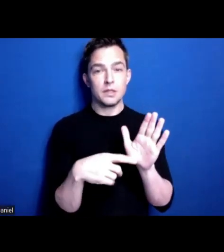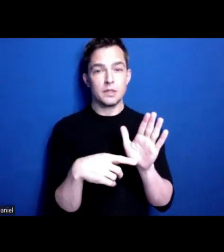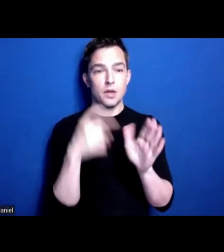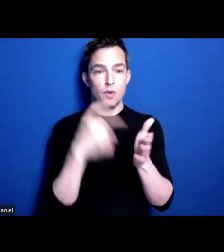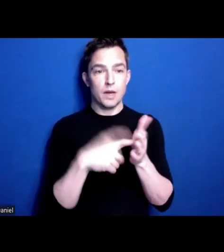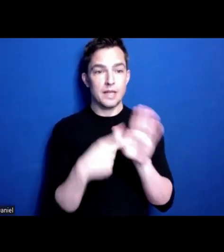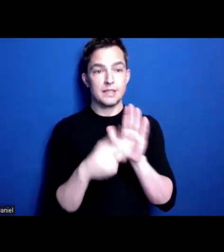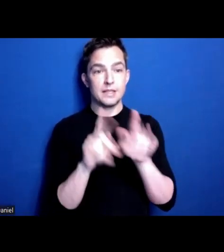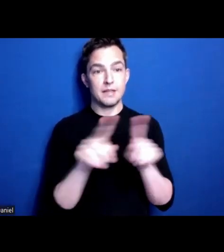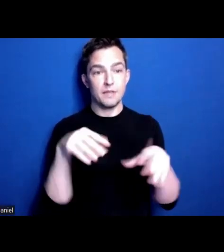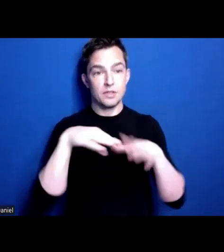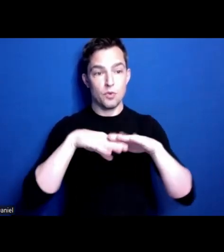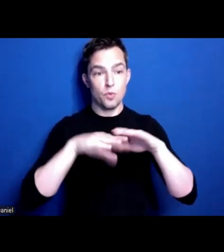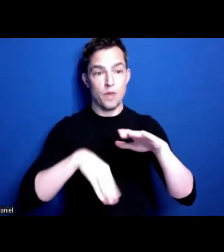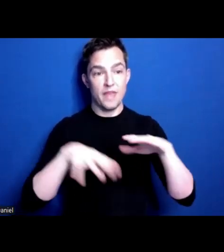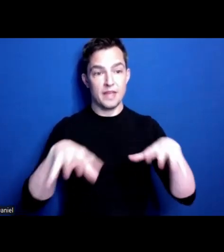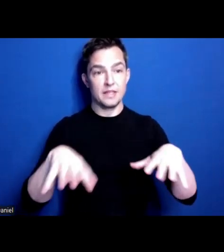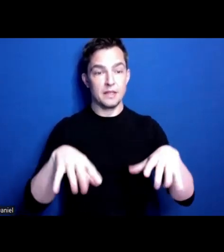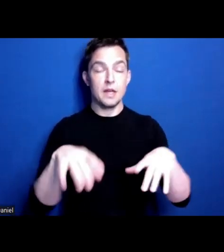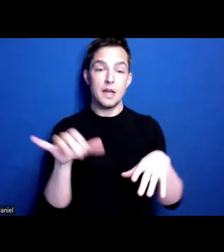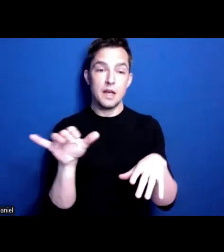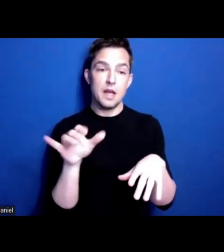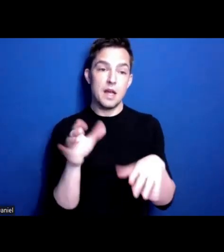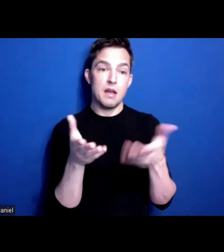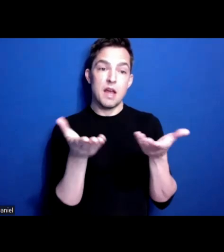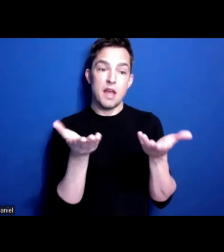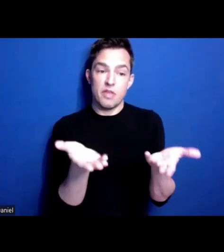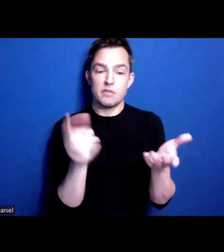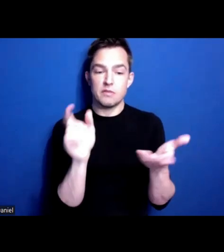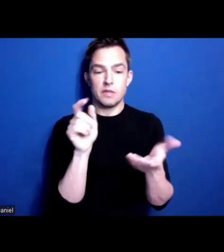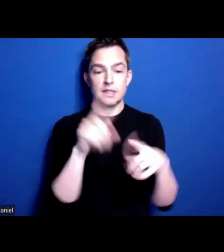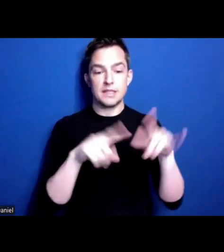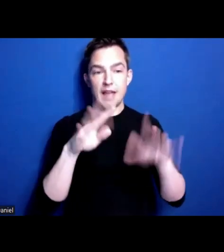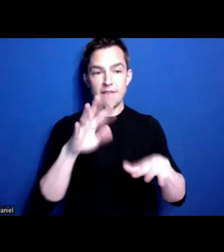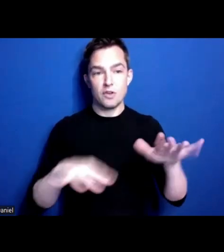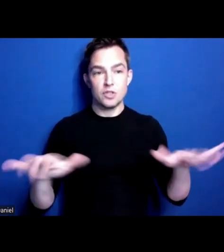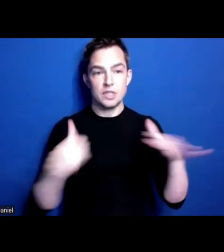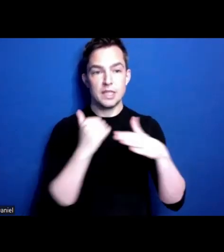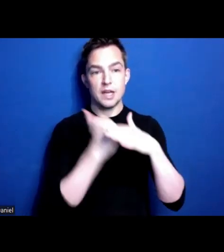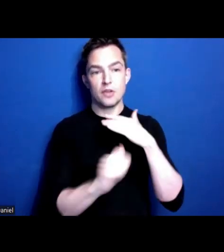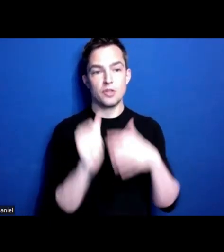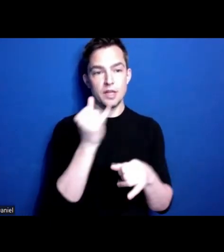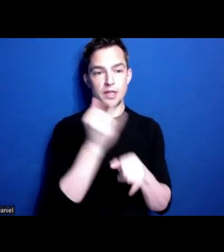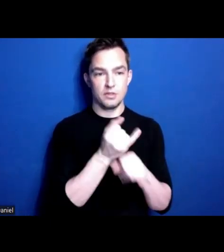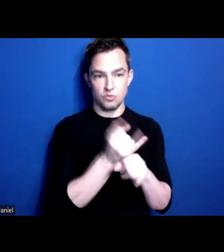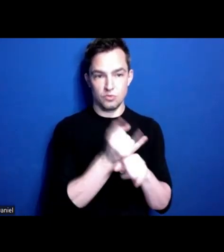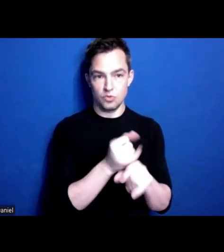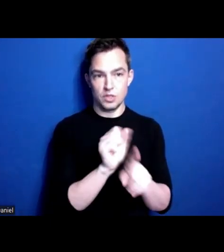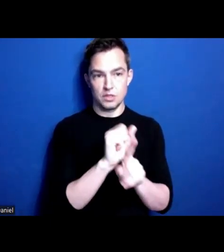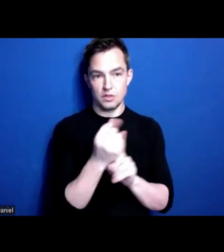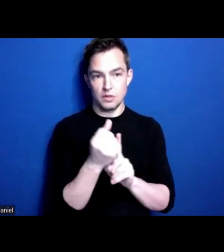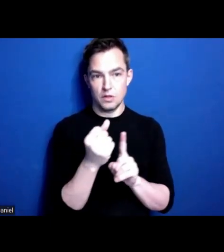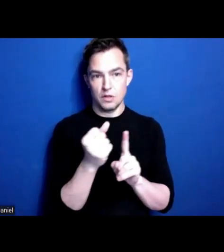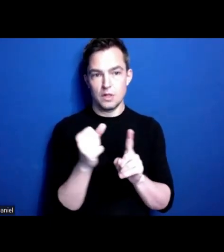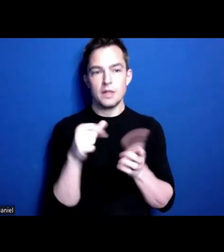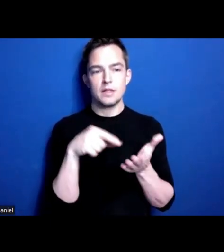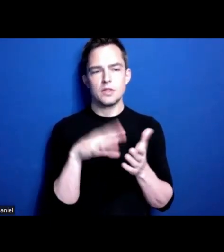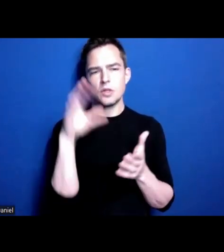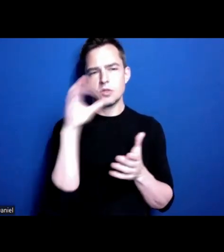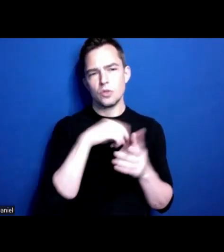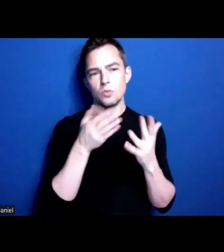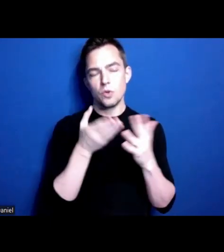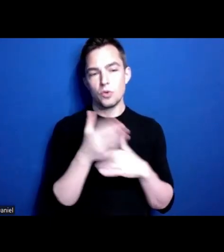and thus the diversity of the institutional context. It is assumed that through equity,